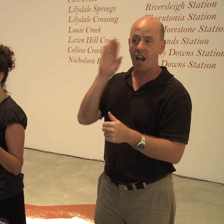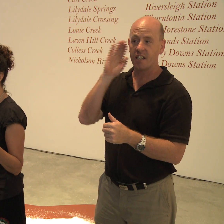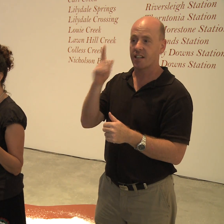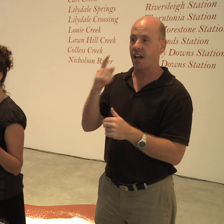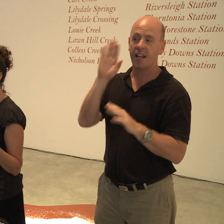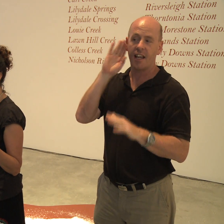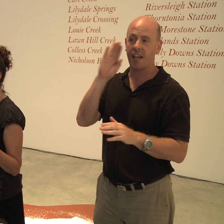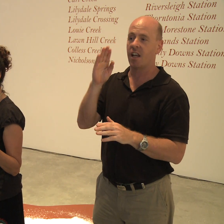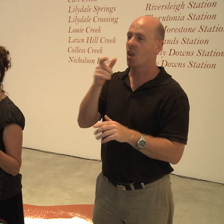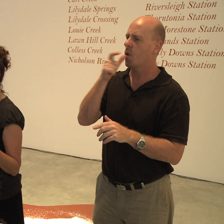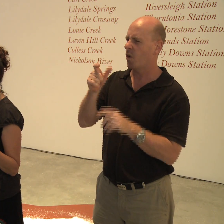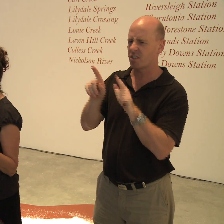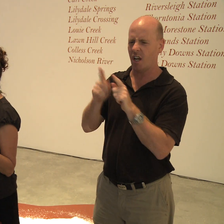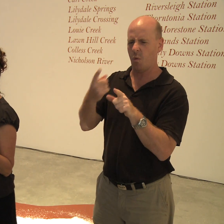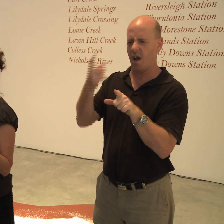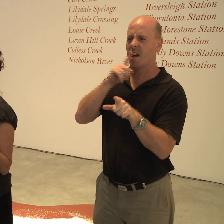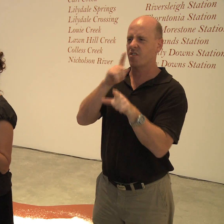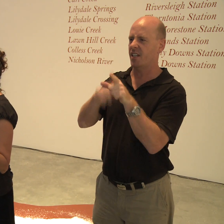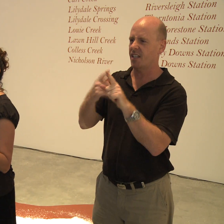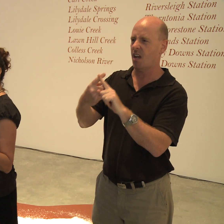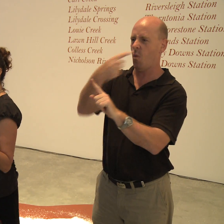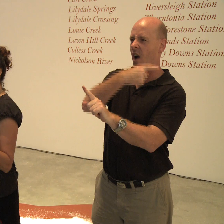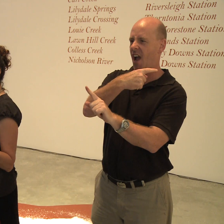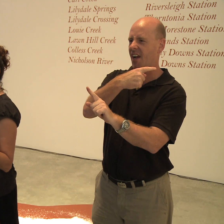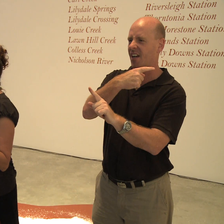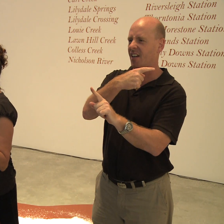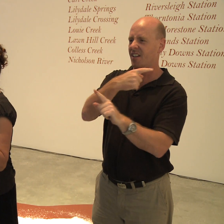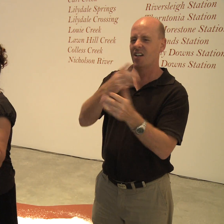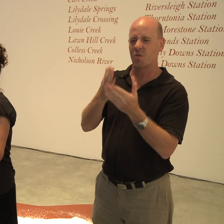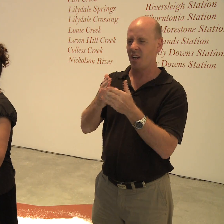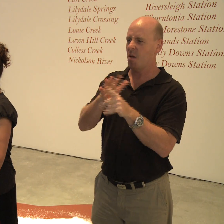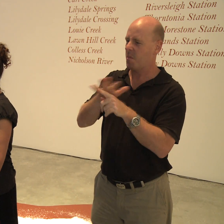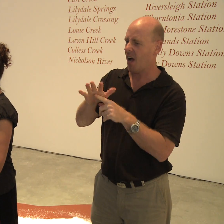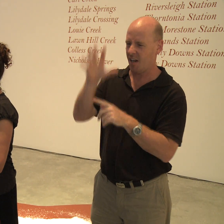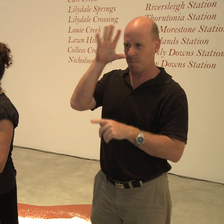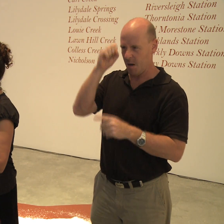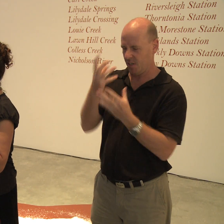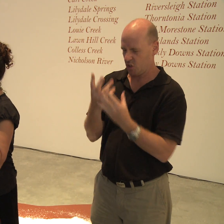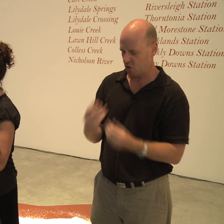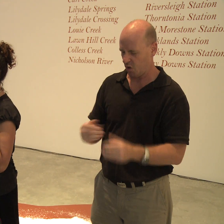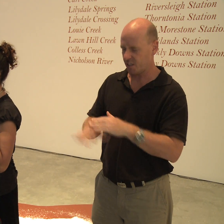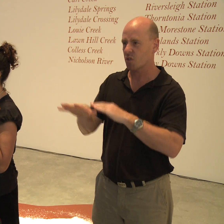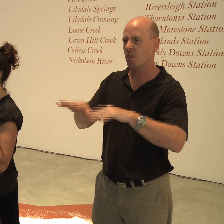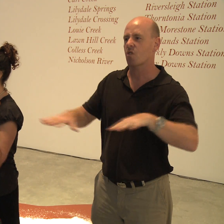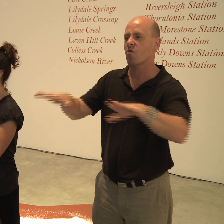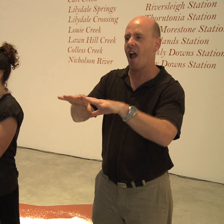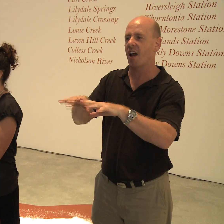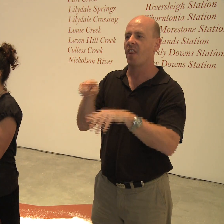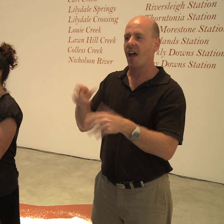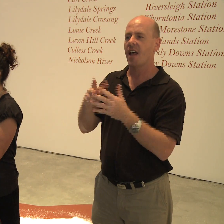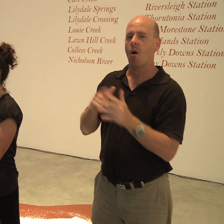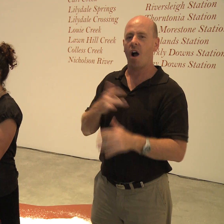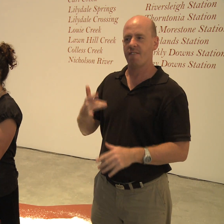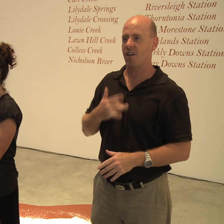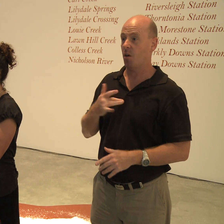words 100 years away. It goes down through blood and memory and soaks into the ground, because that was the way I felt. That could have